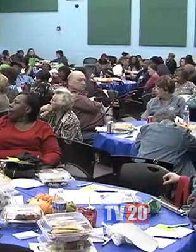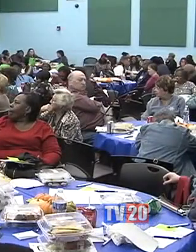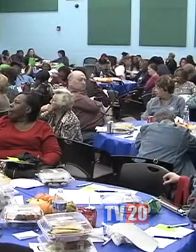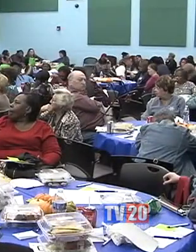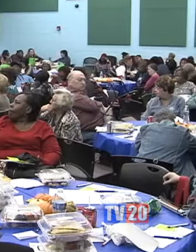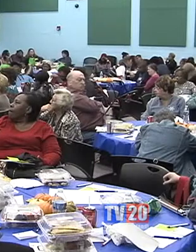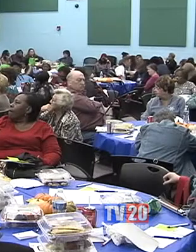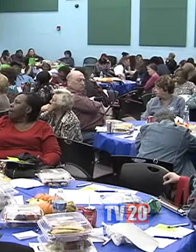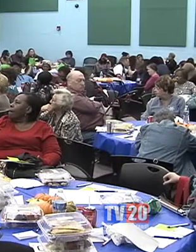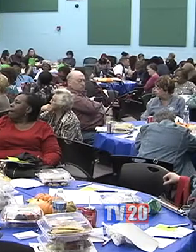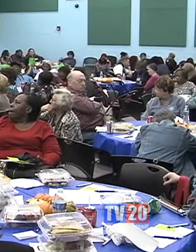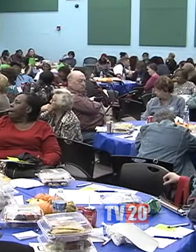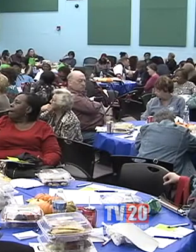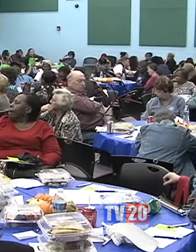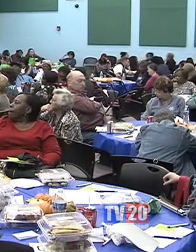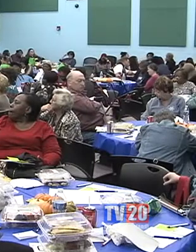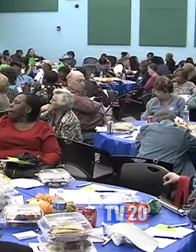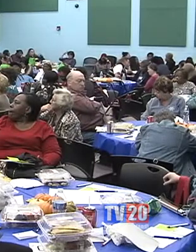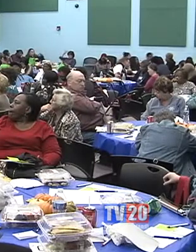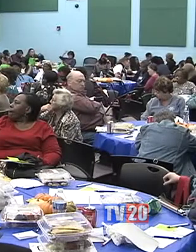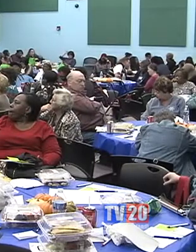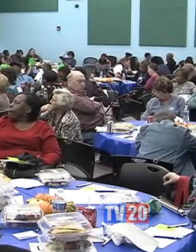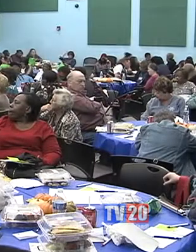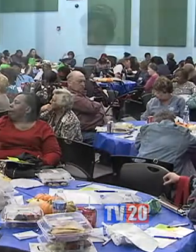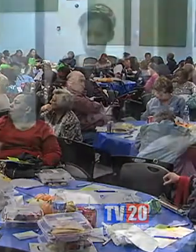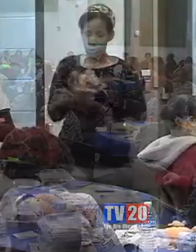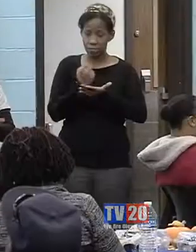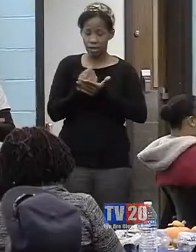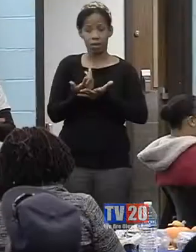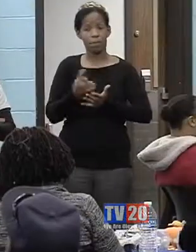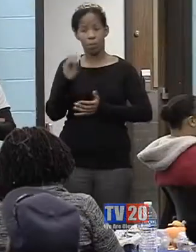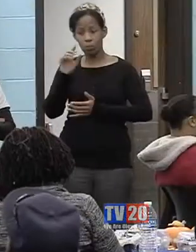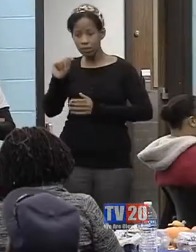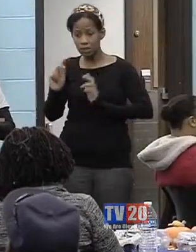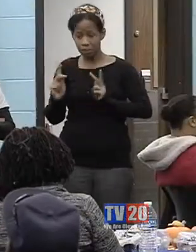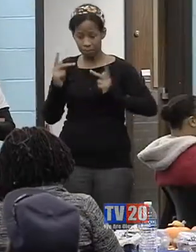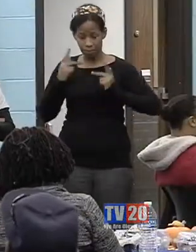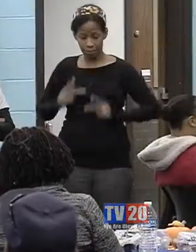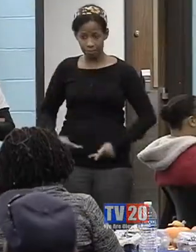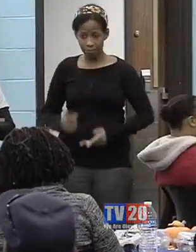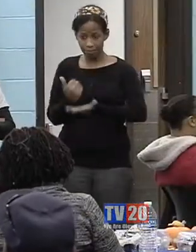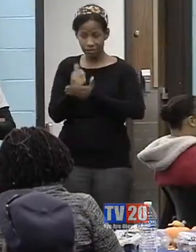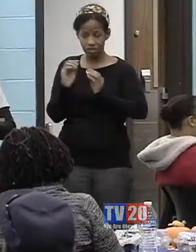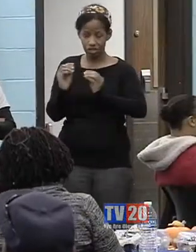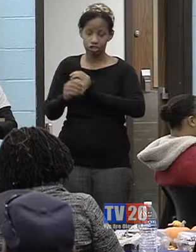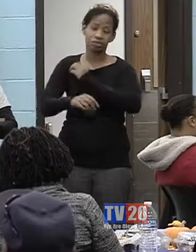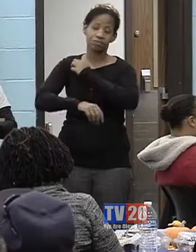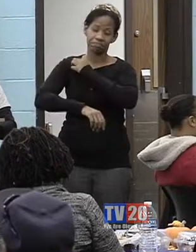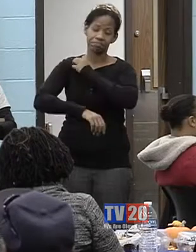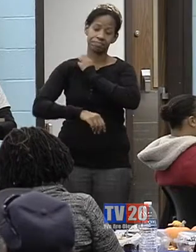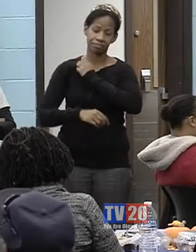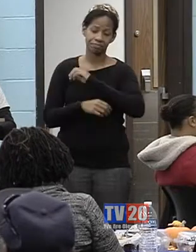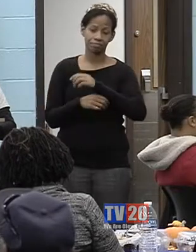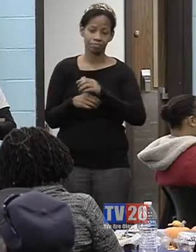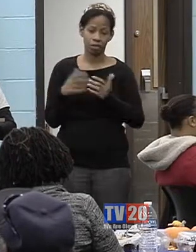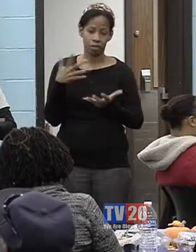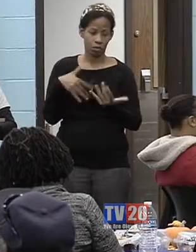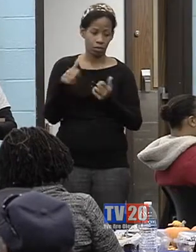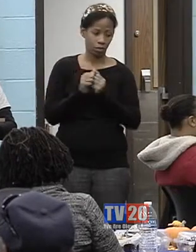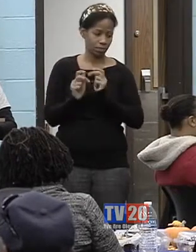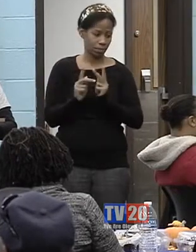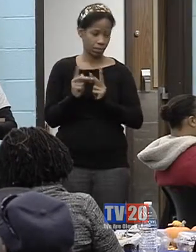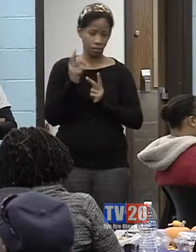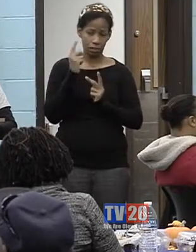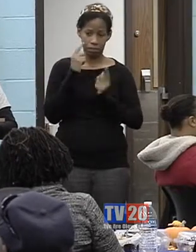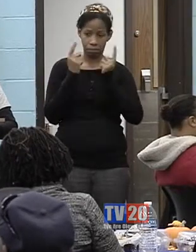police departments, physical therapists, occupational therapists. Teaching people how to interact with those who have vision